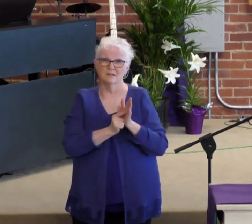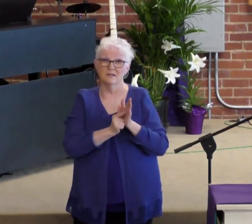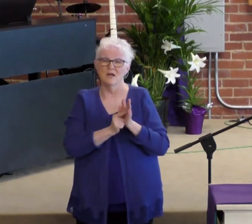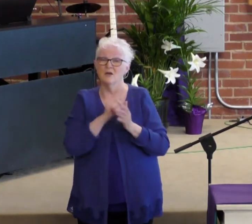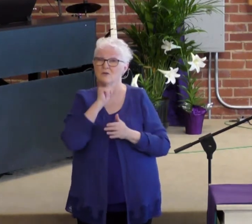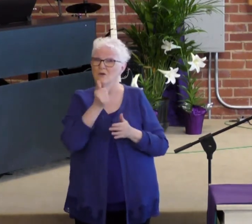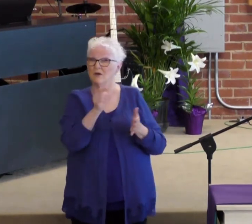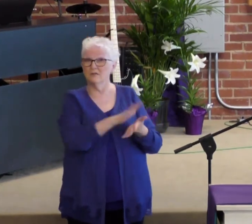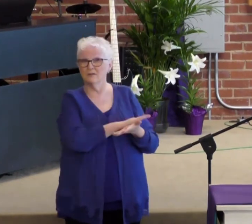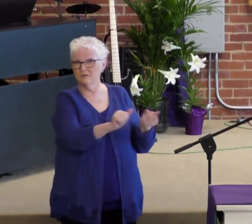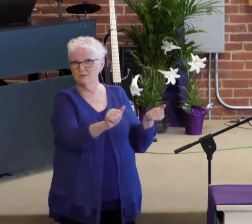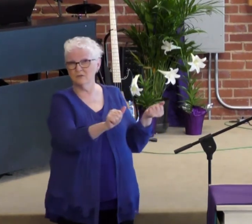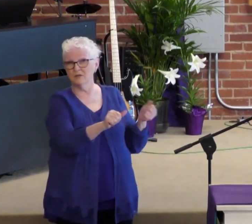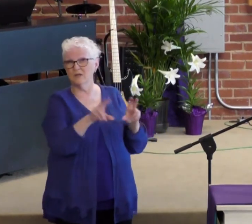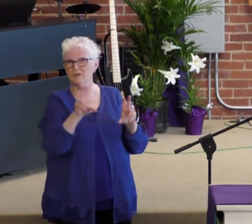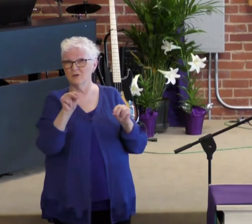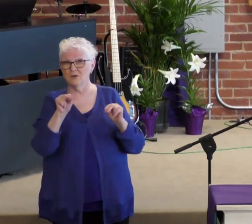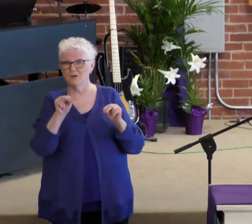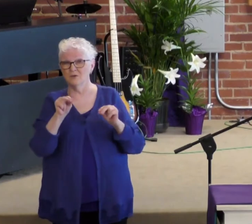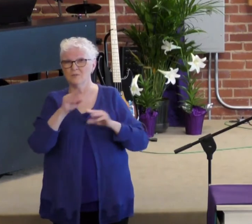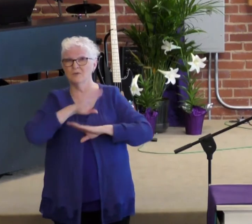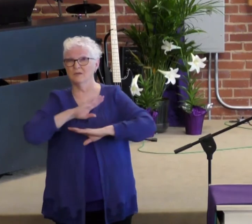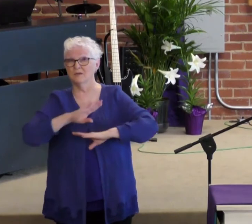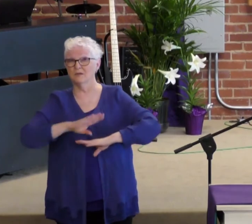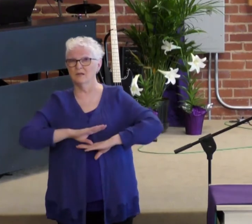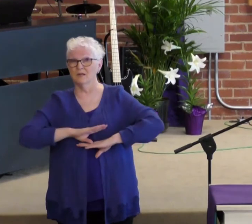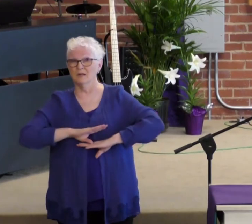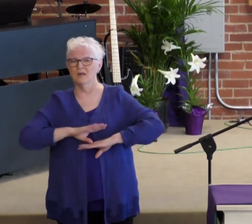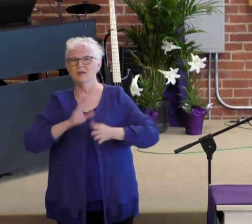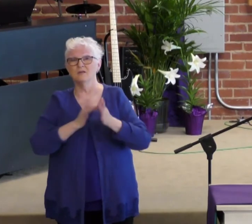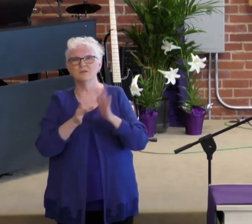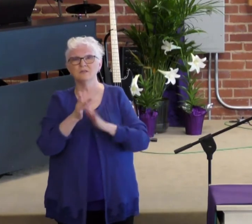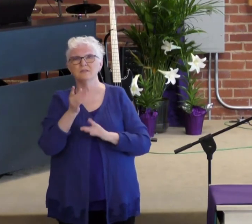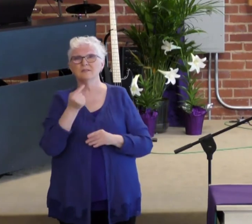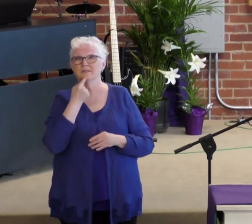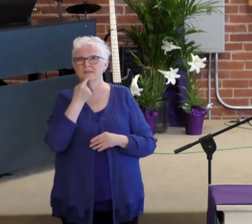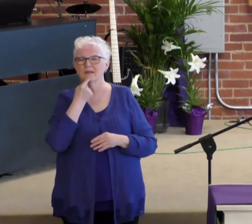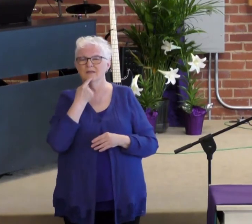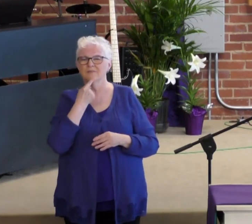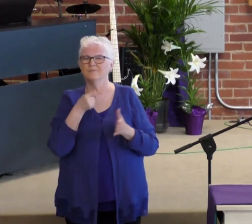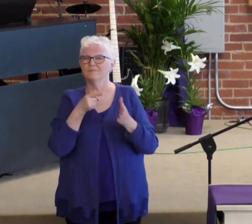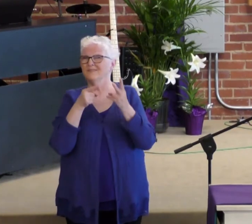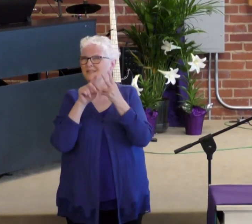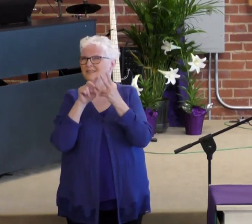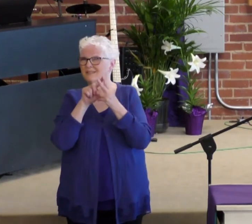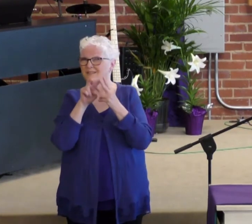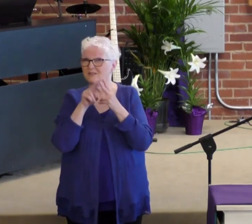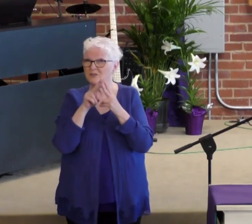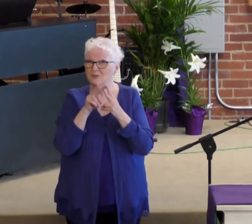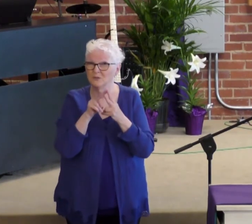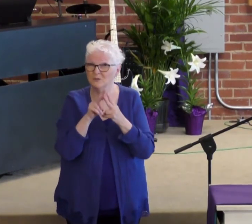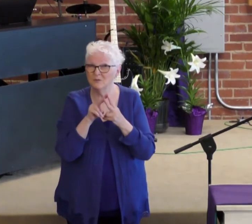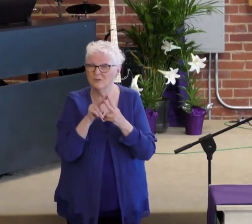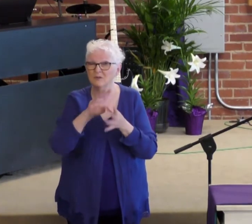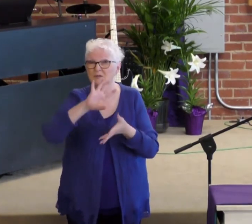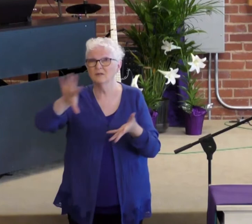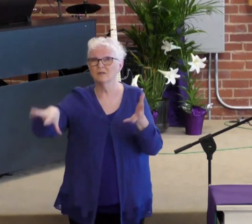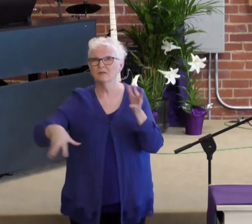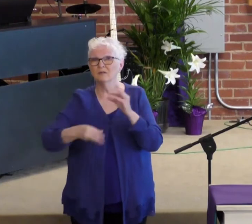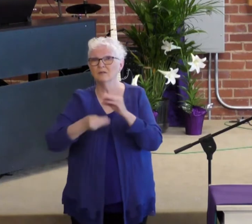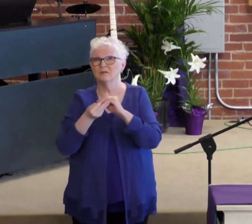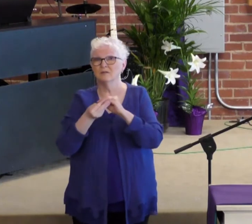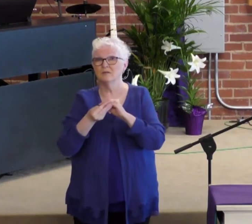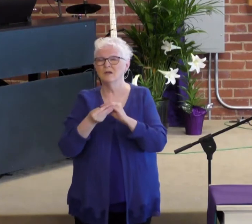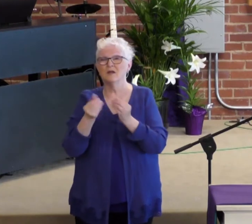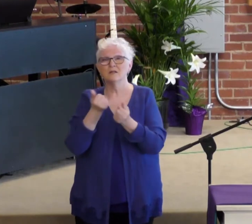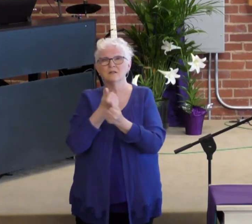them, right? But he said these two can be summarized, everything else in this. Thou shalt love the Lord